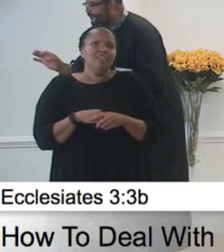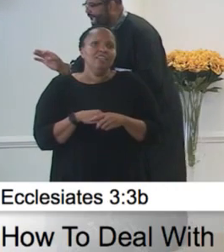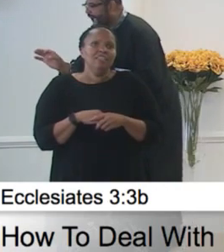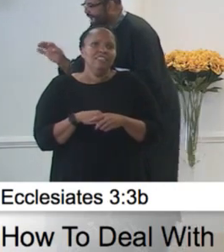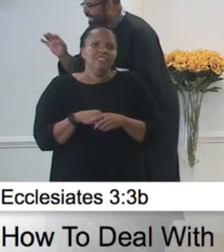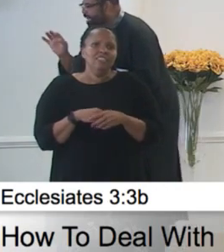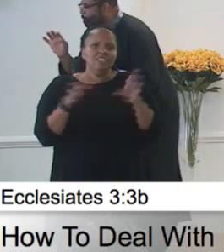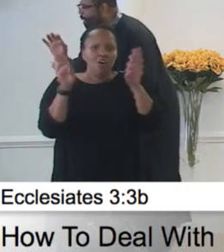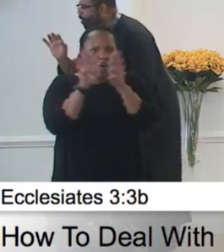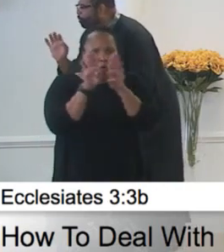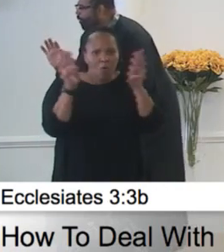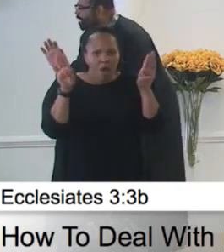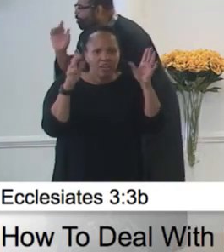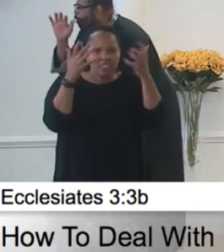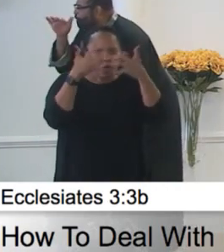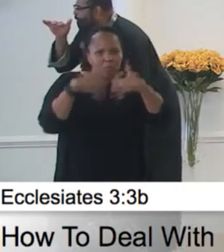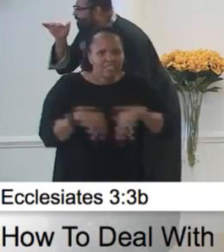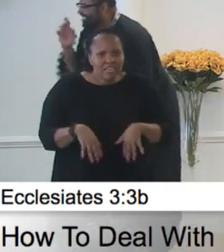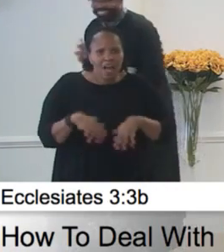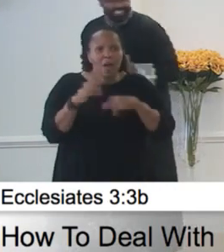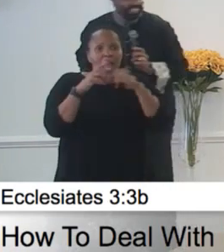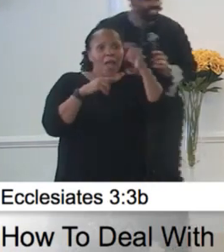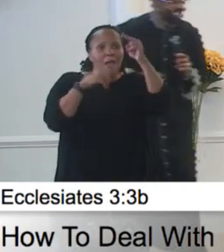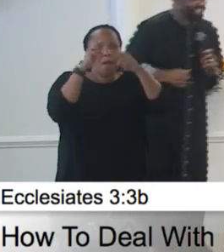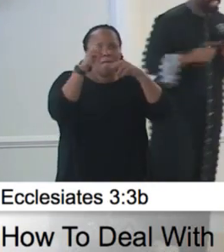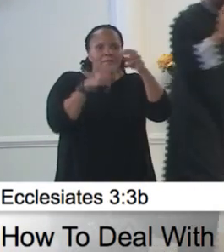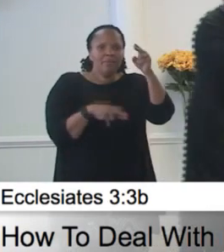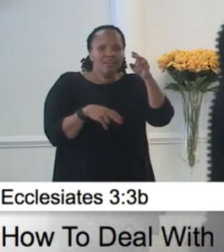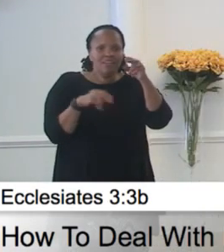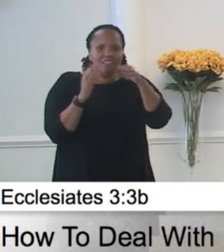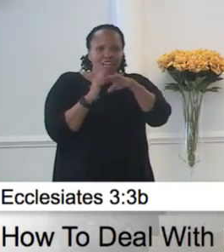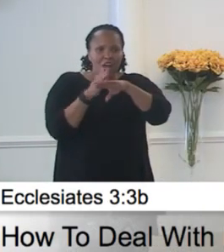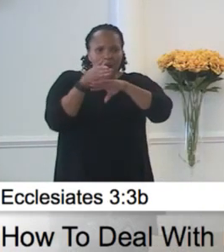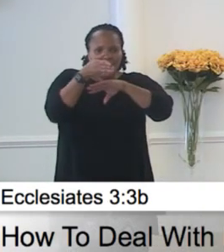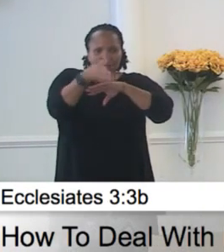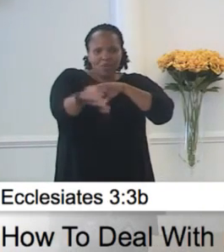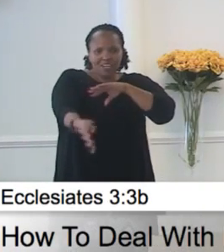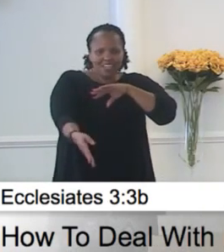wall and then he'll build a bridge over.